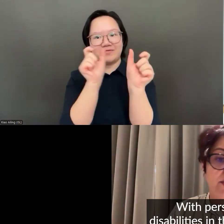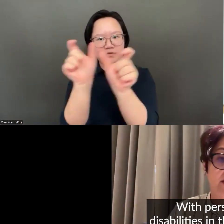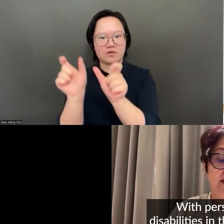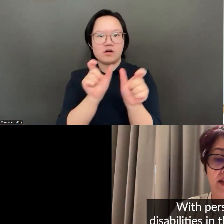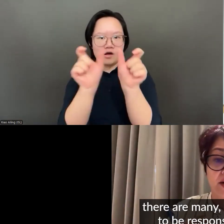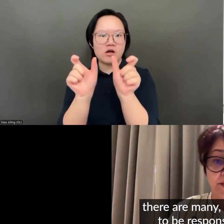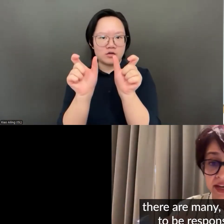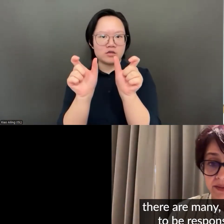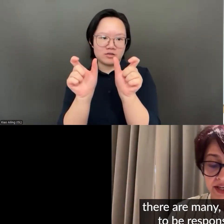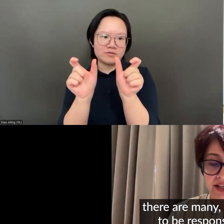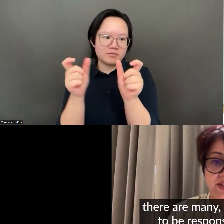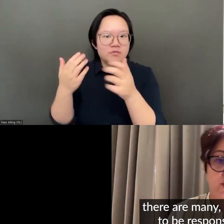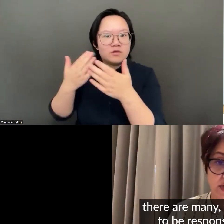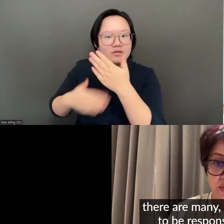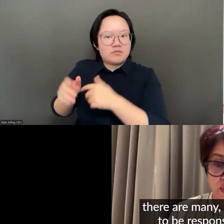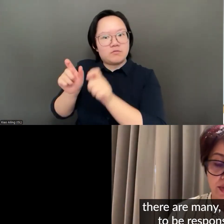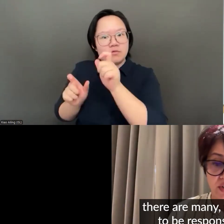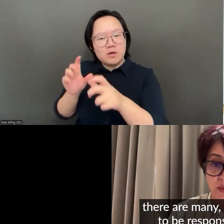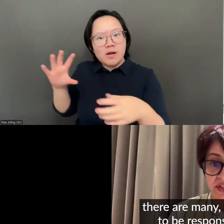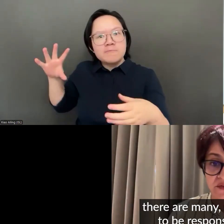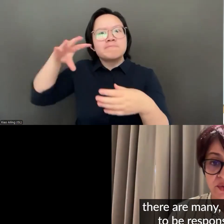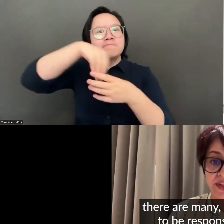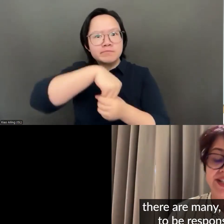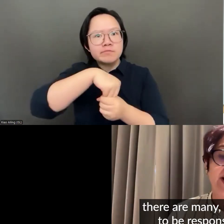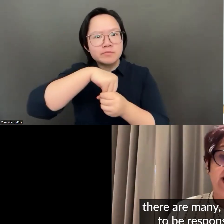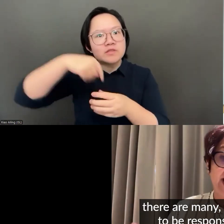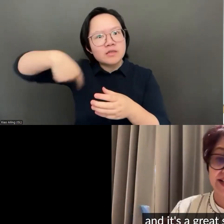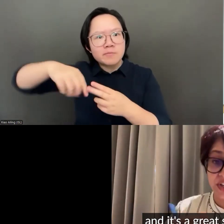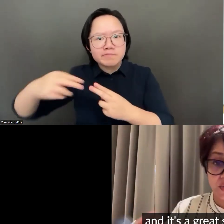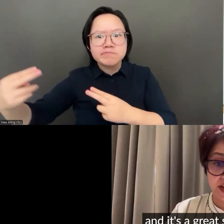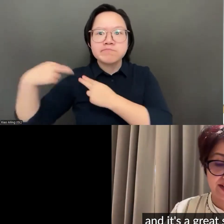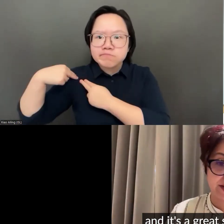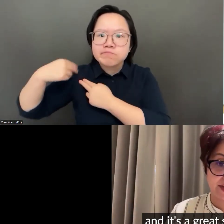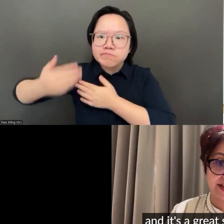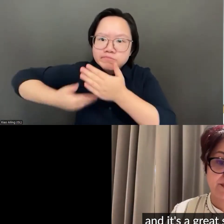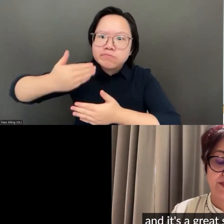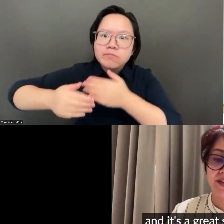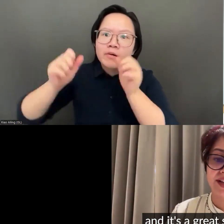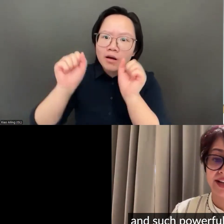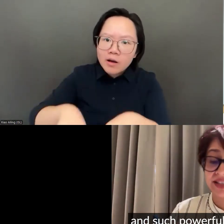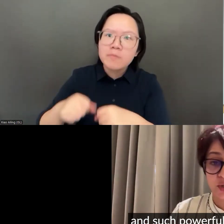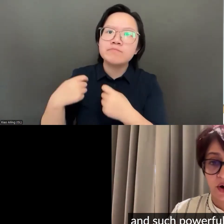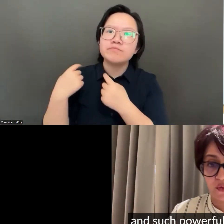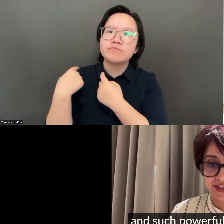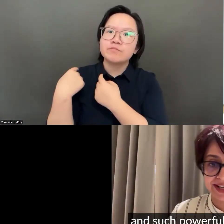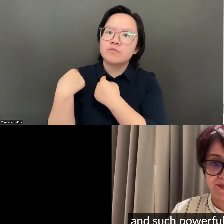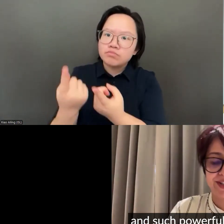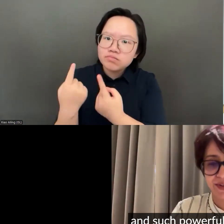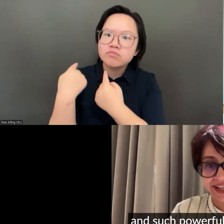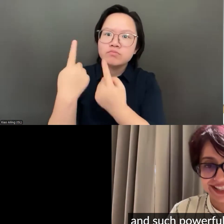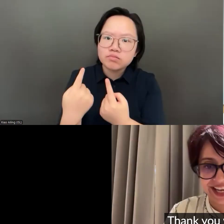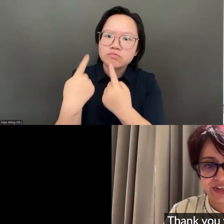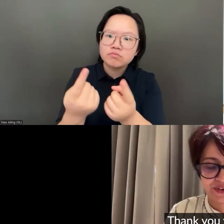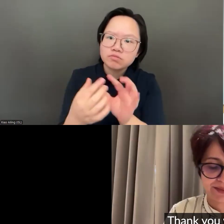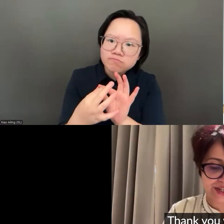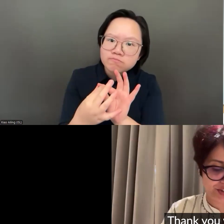the community. There are many, many situations to be responsive towards. And it's a great set of examples, and such powerful examples as